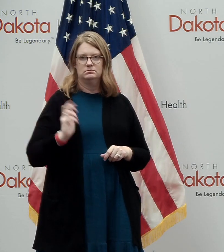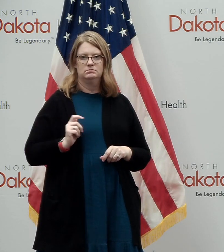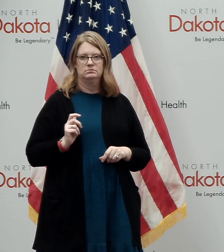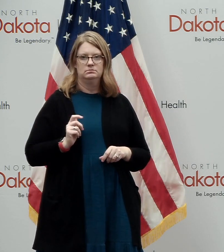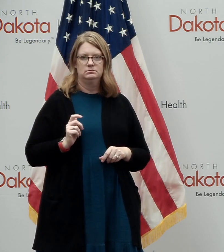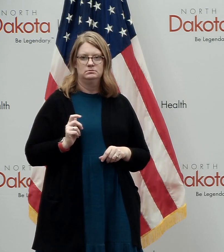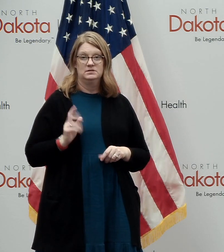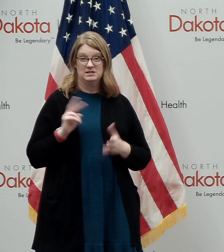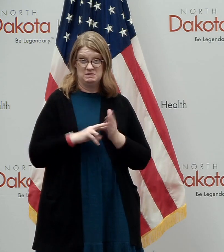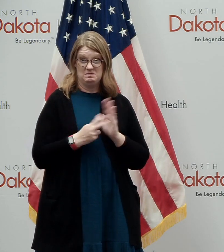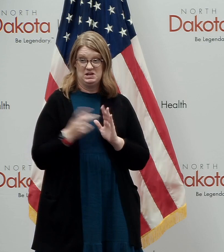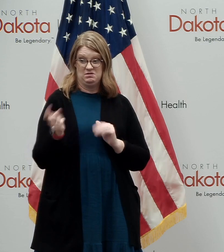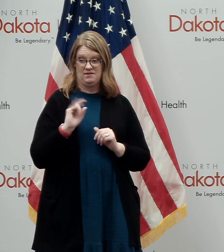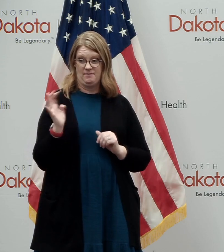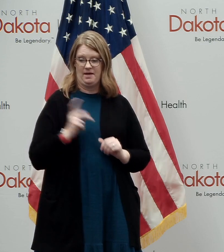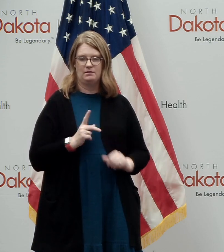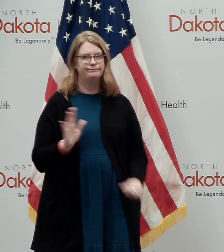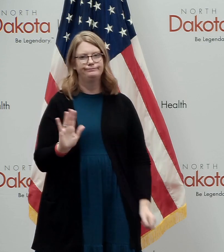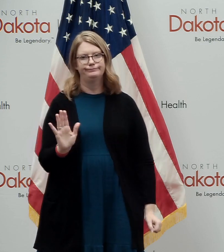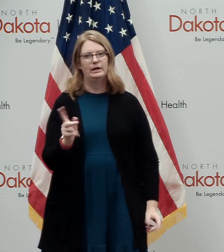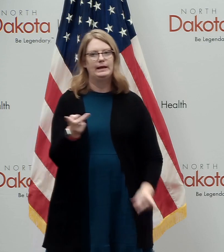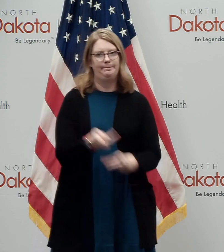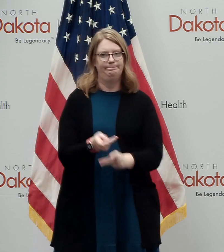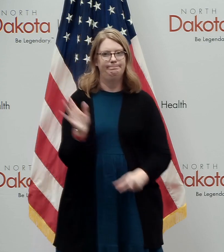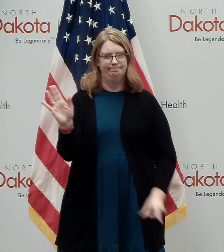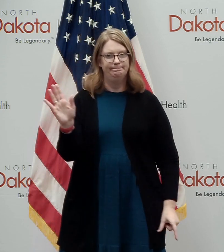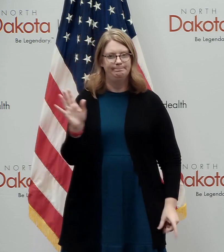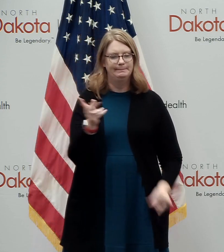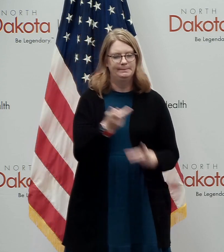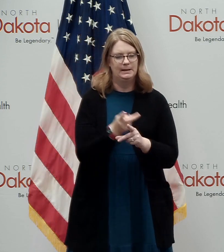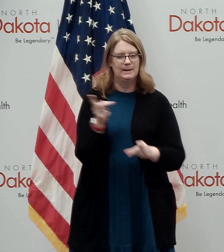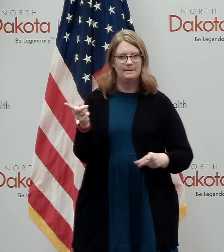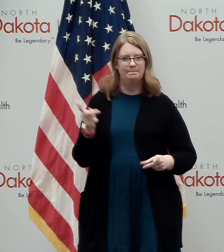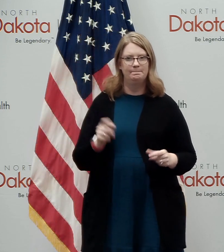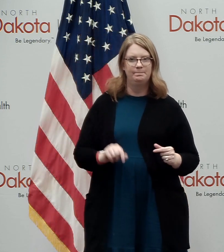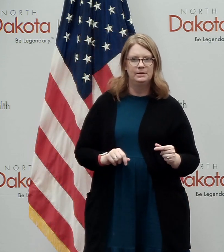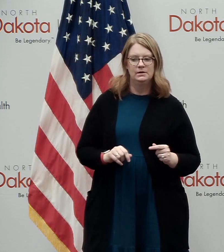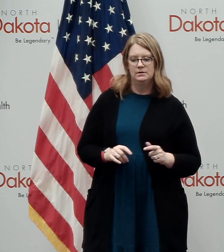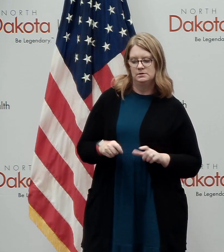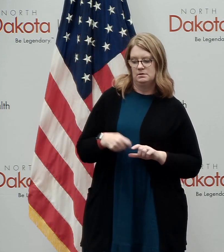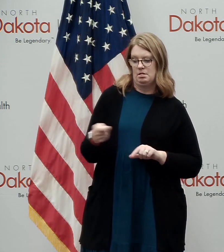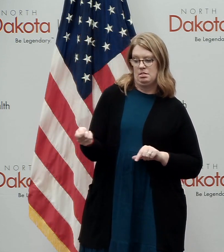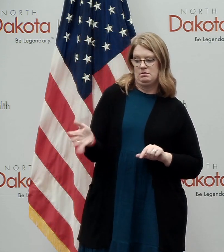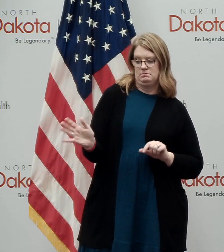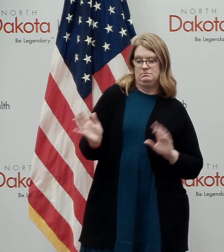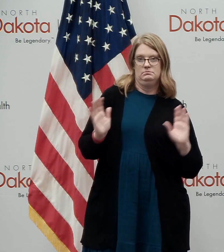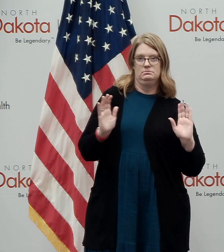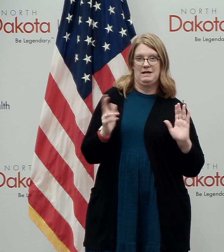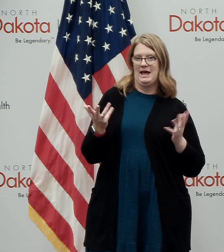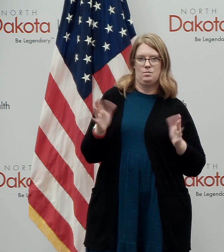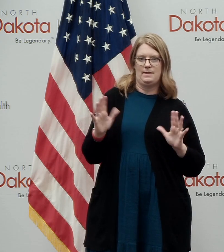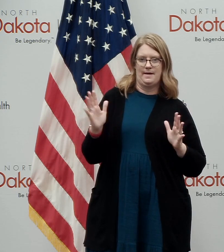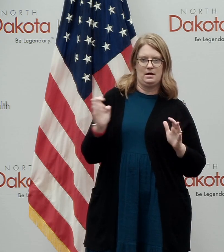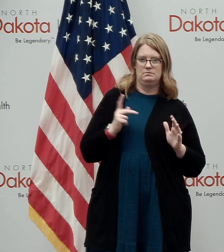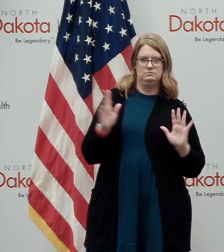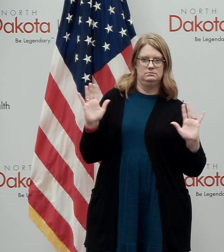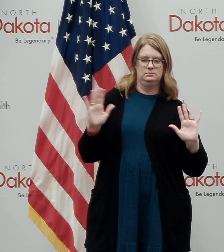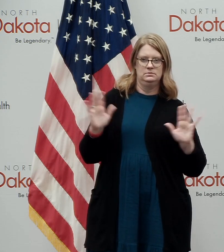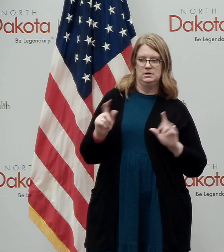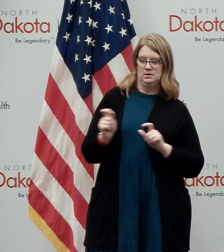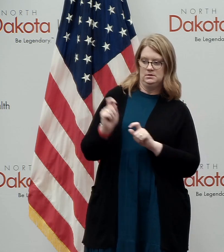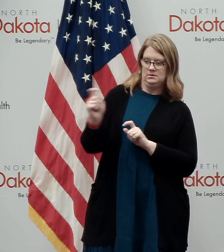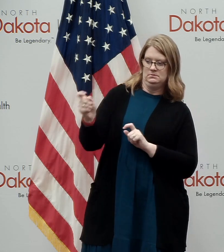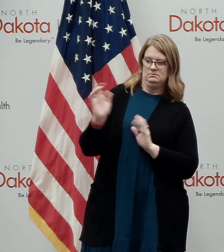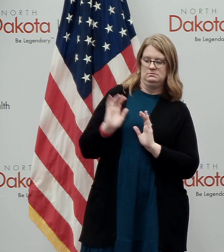be utilized throughout the entire state. And so, voters will have a pin that isn't going to be shared